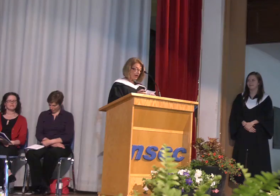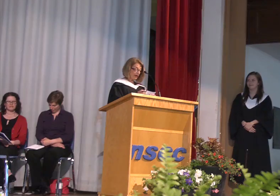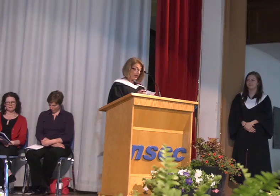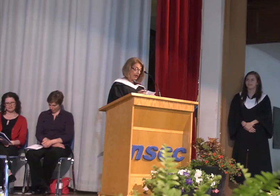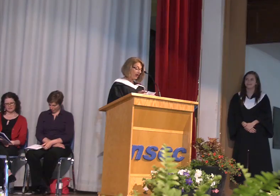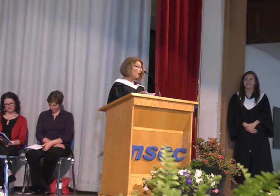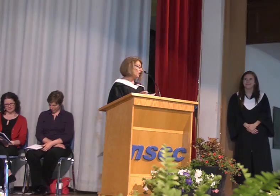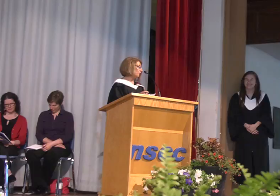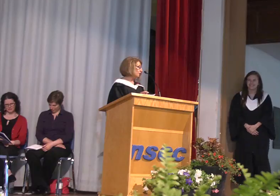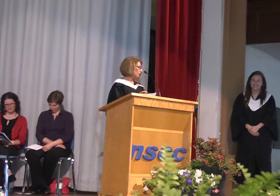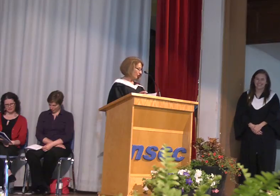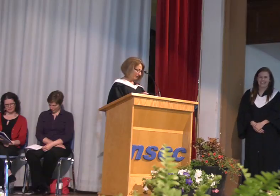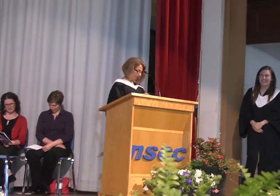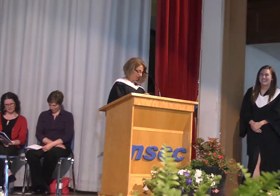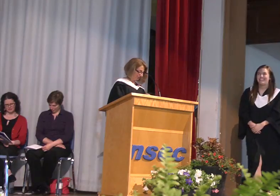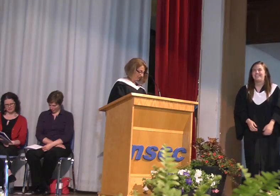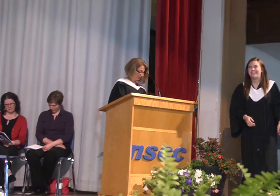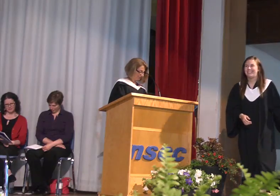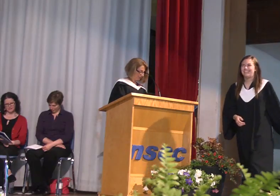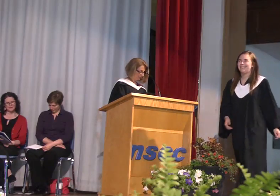Janie Huntley Honors.